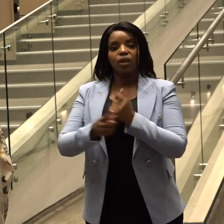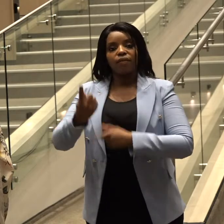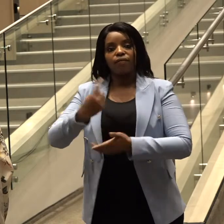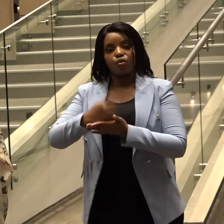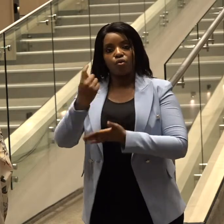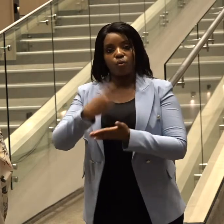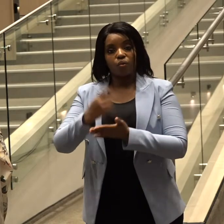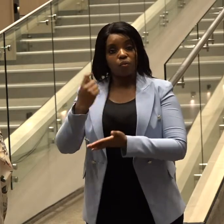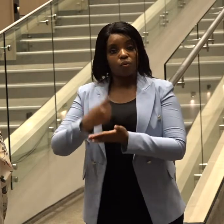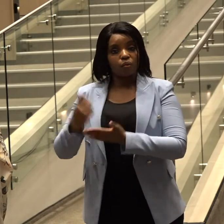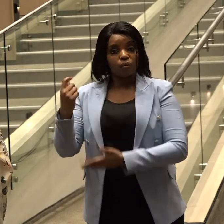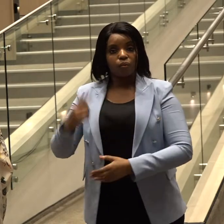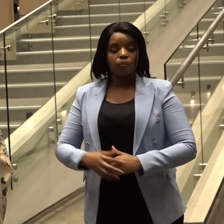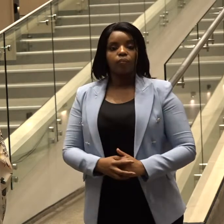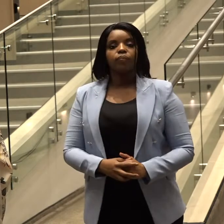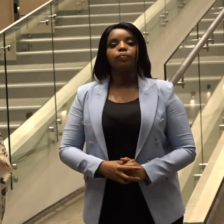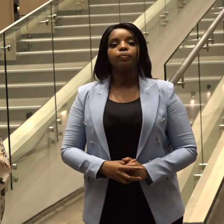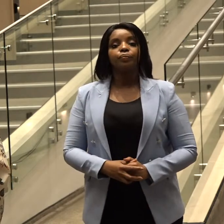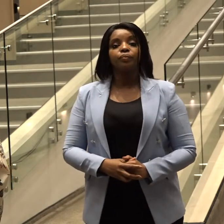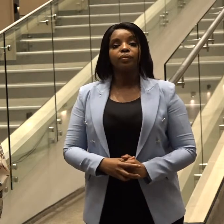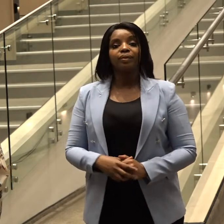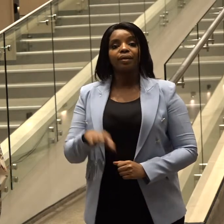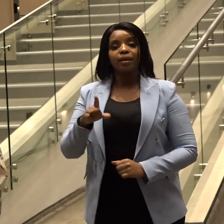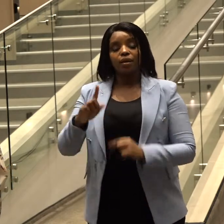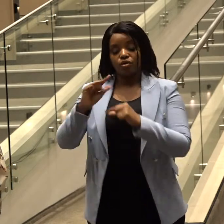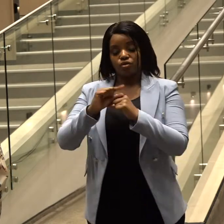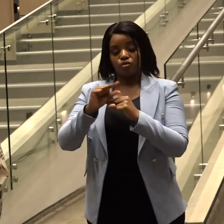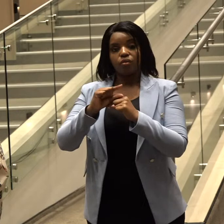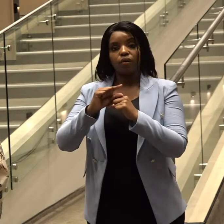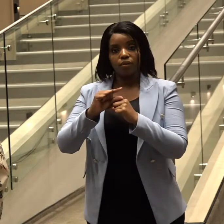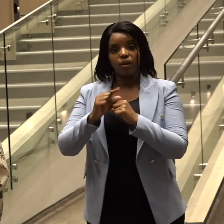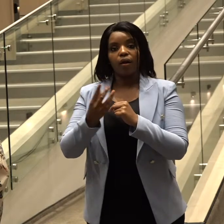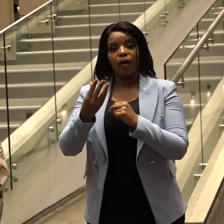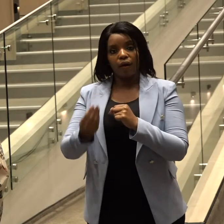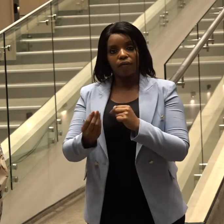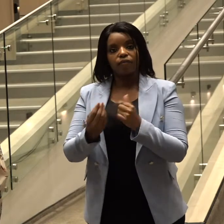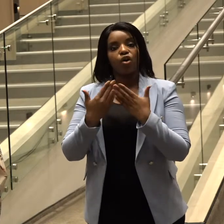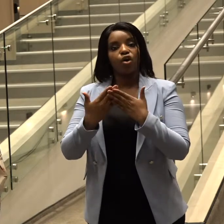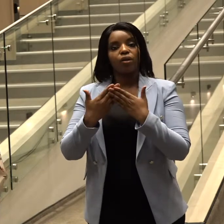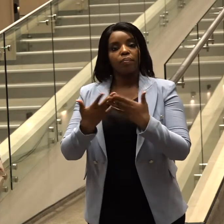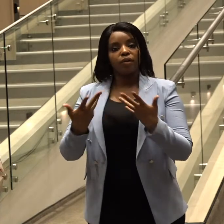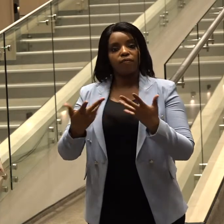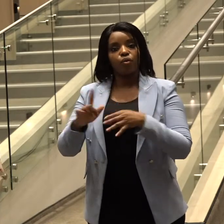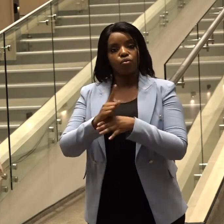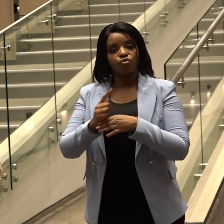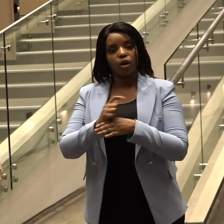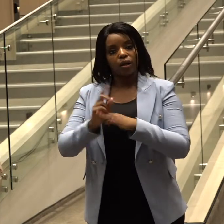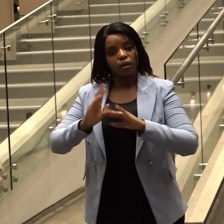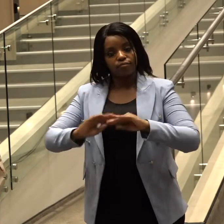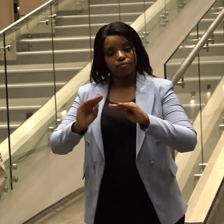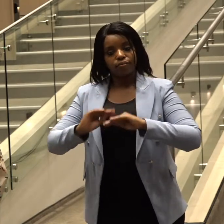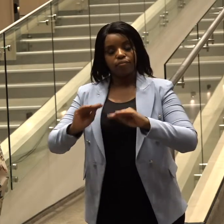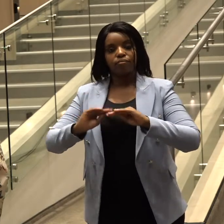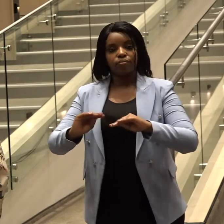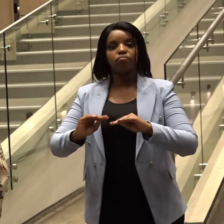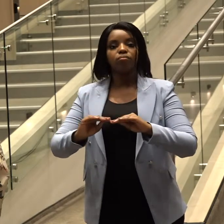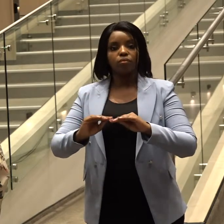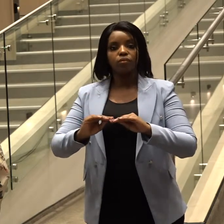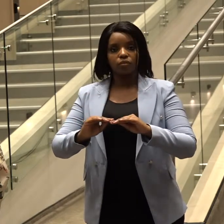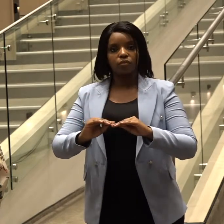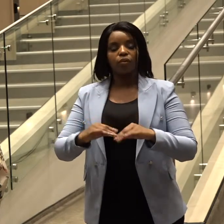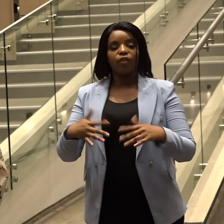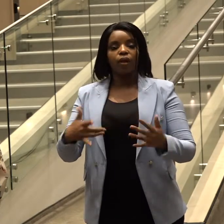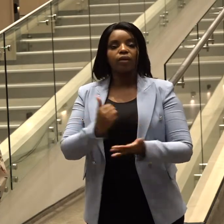so transnet has an academy that provides Training Services and and we also certify our